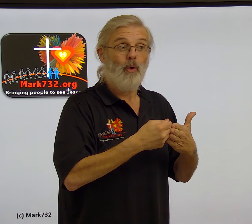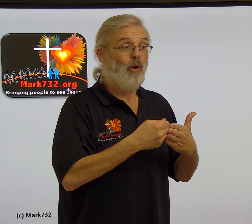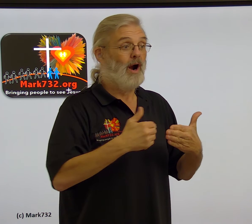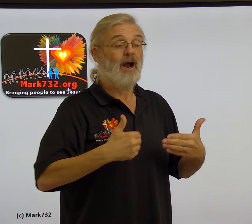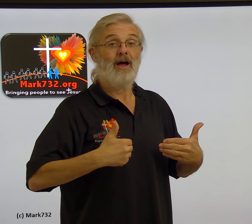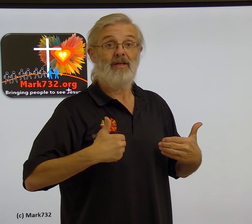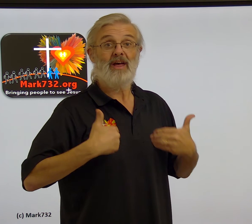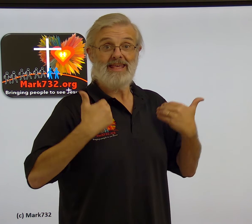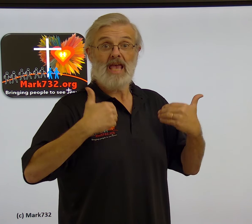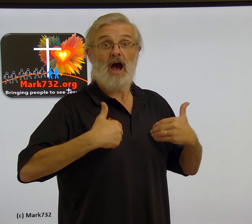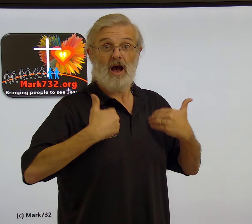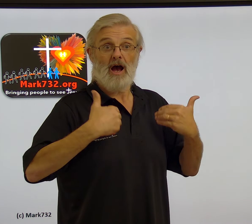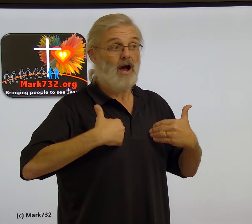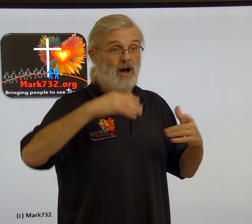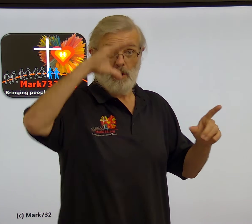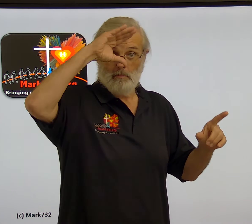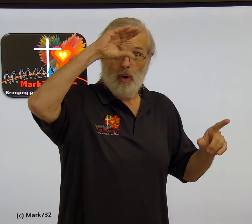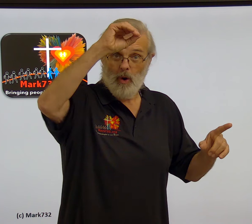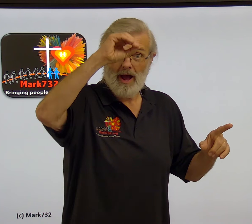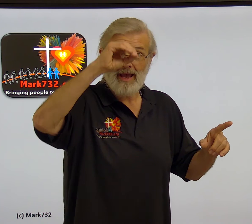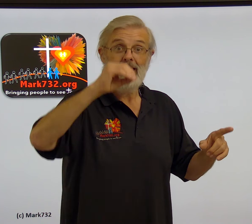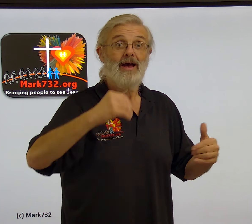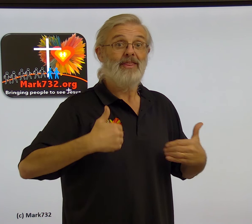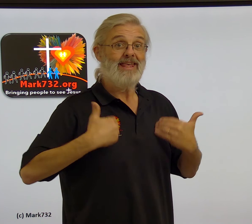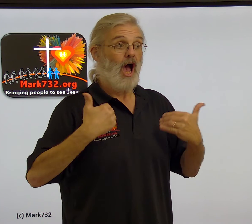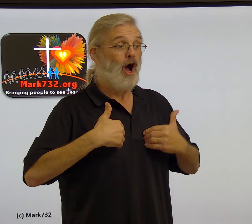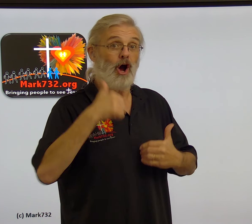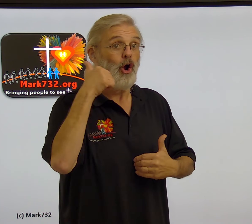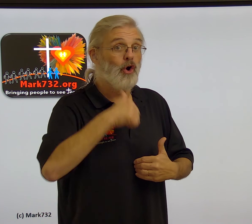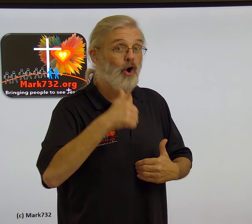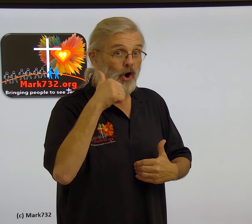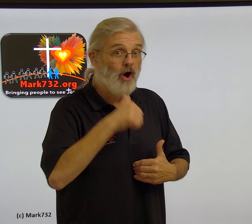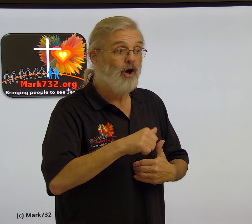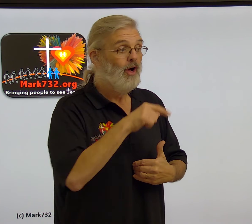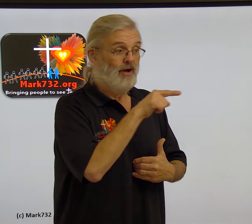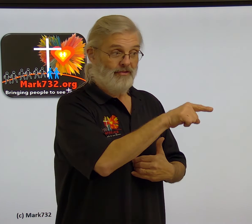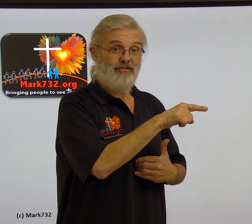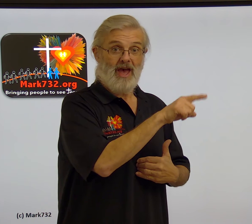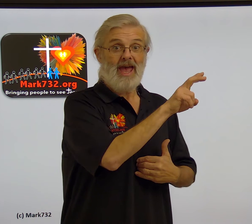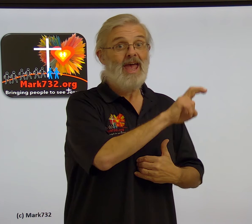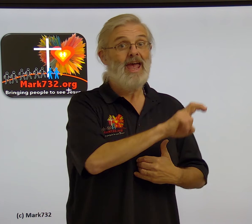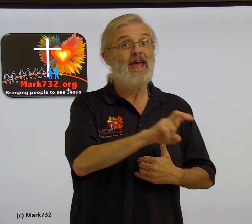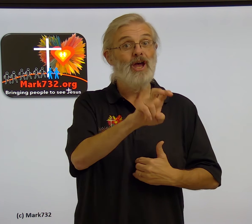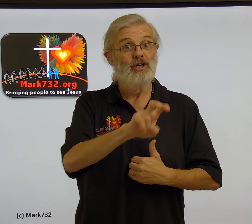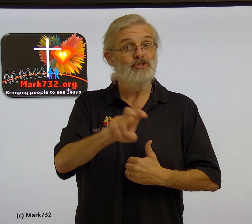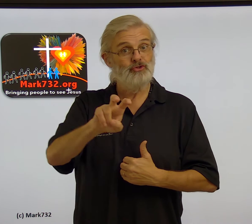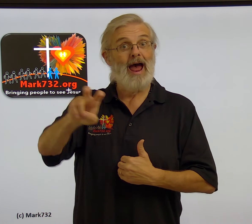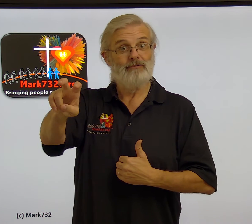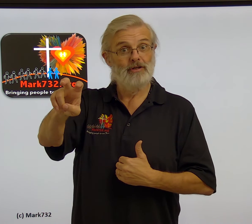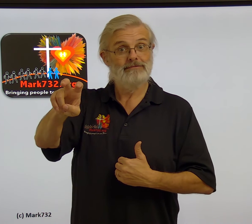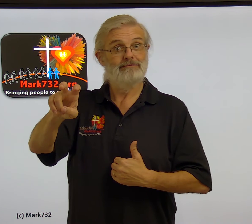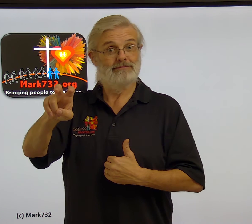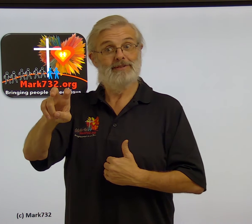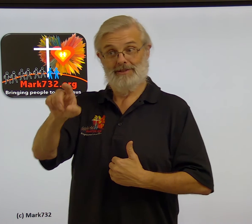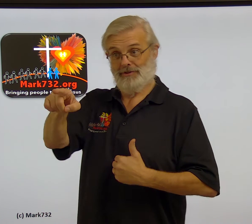the young boy, the young girl, they travel to